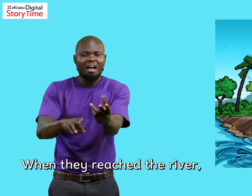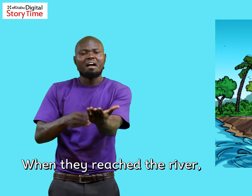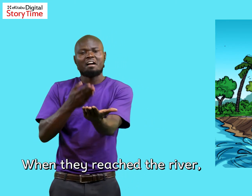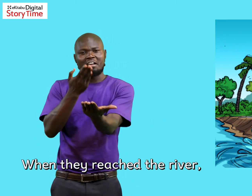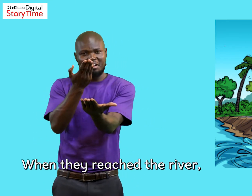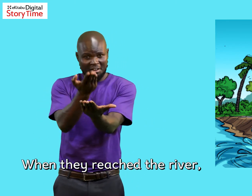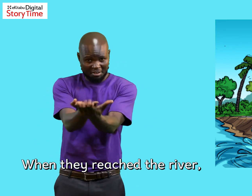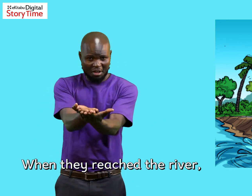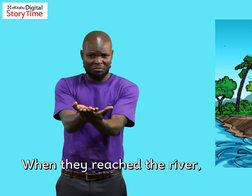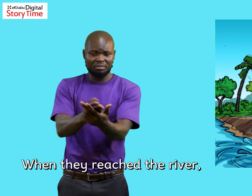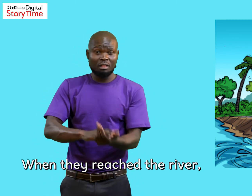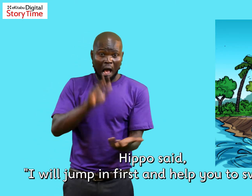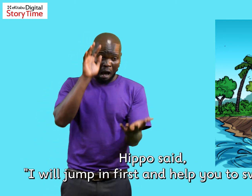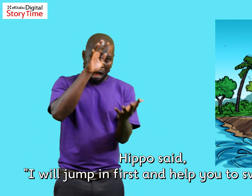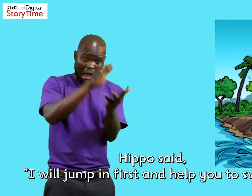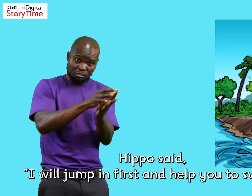When they reached the river,